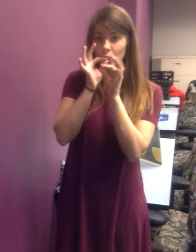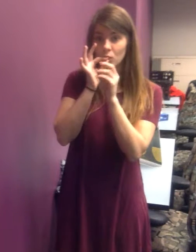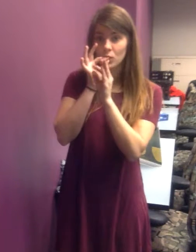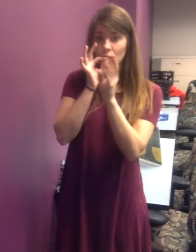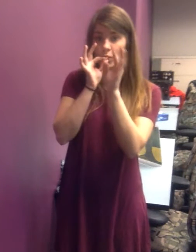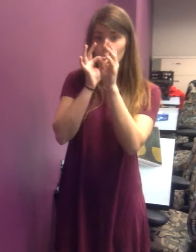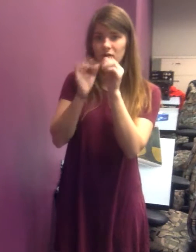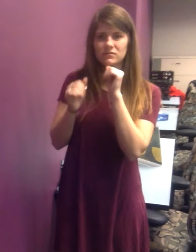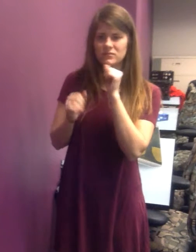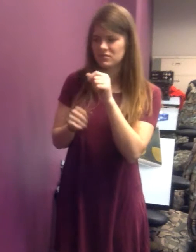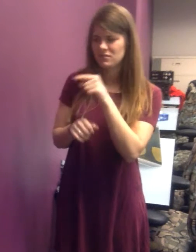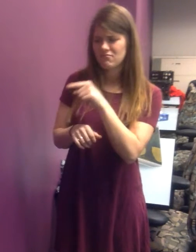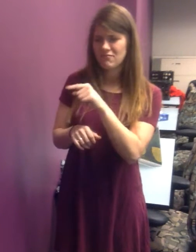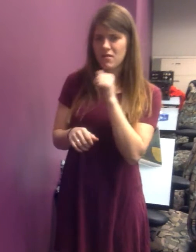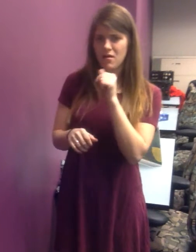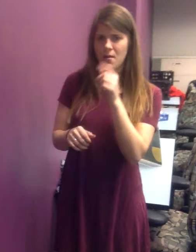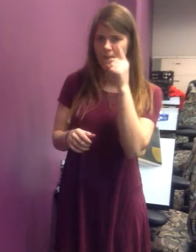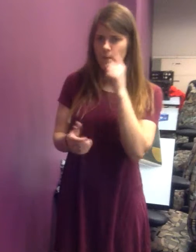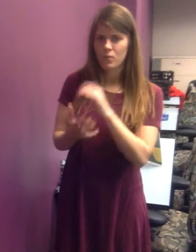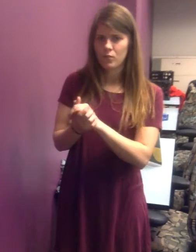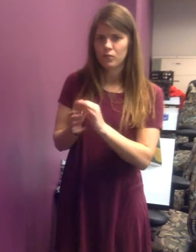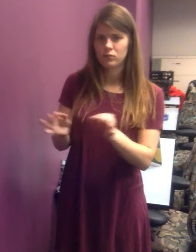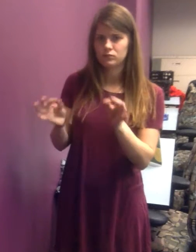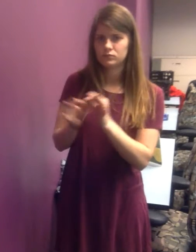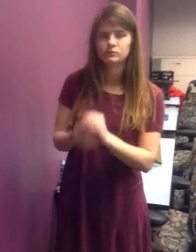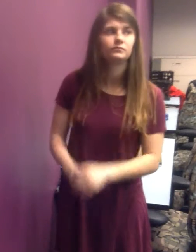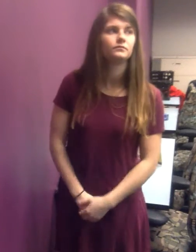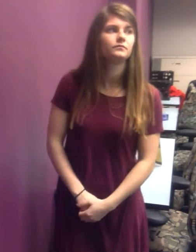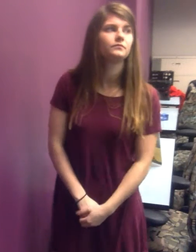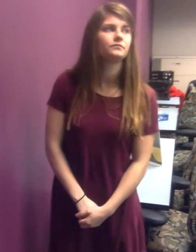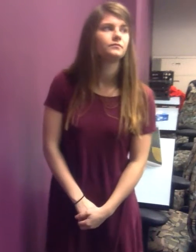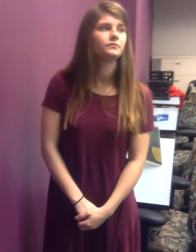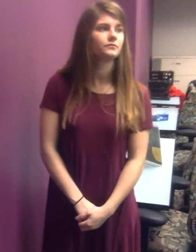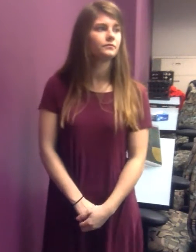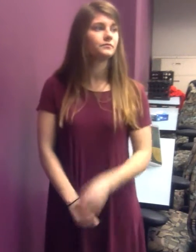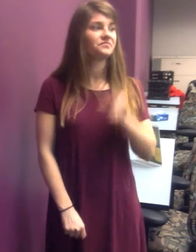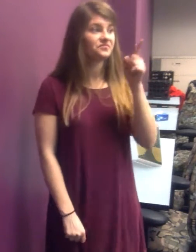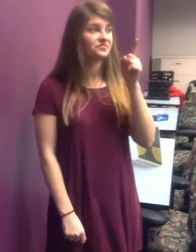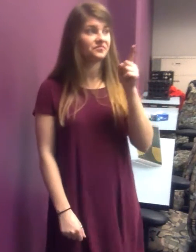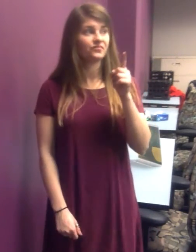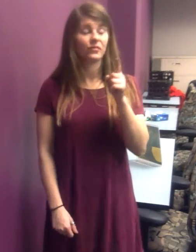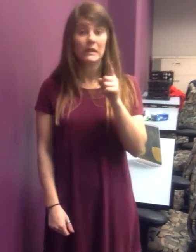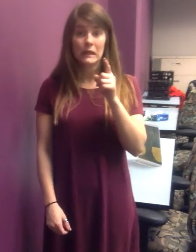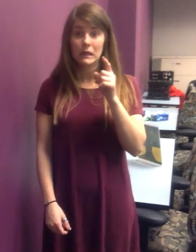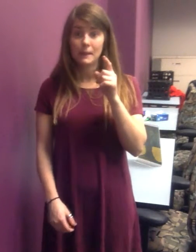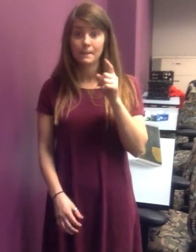case. So is global warming fact or fiction? Let's get to it. But Fred Singer's case was bolstered when in November of 2009,